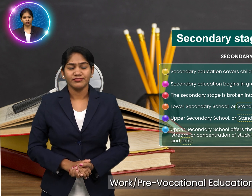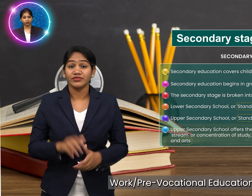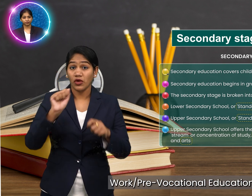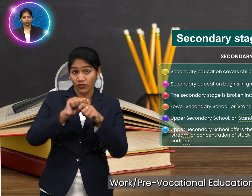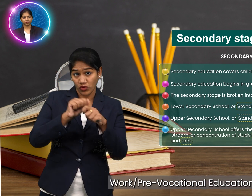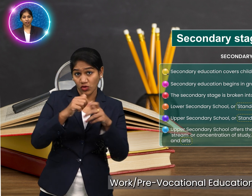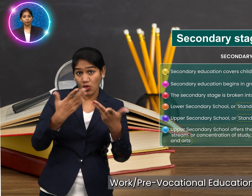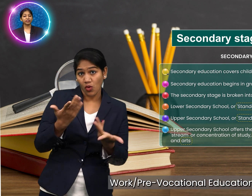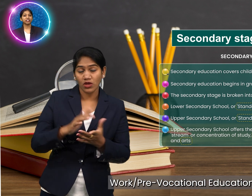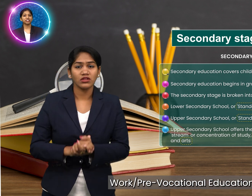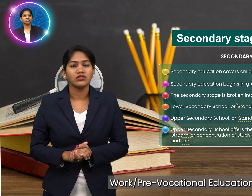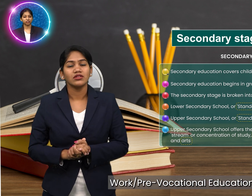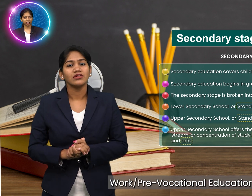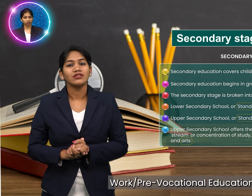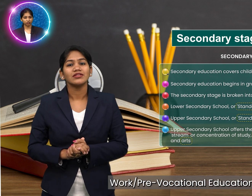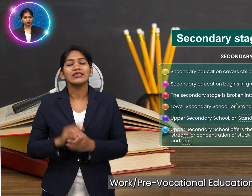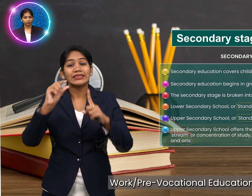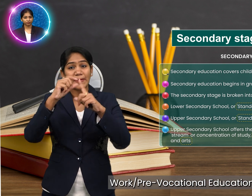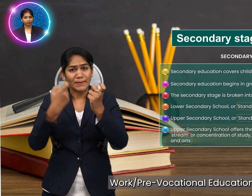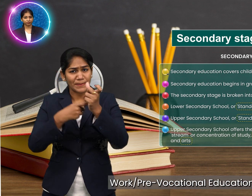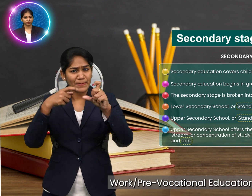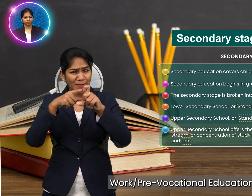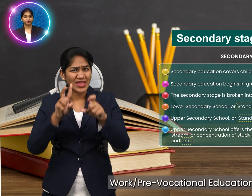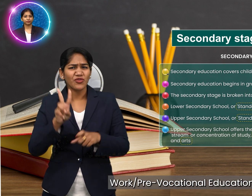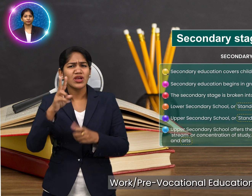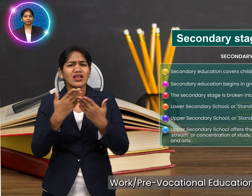work or pre-vocational education,